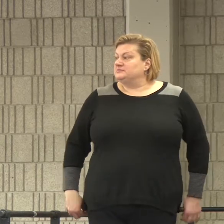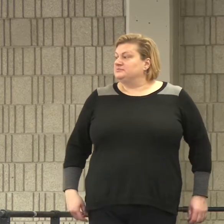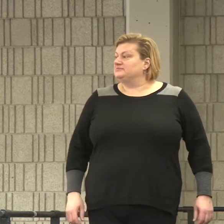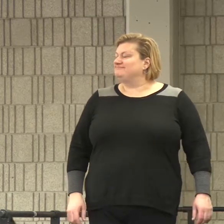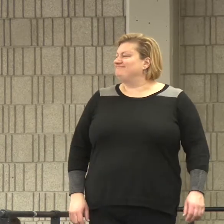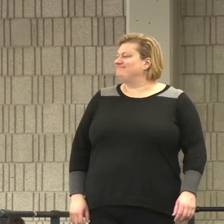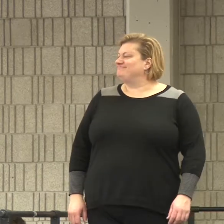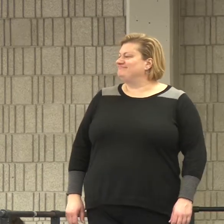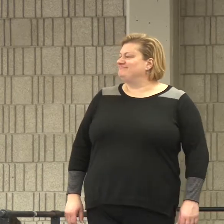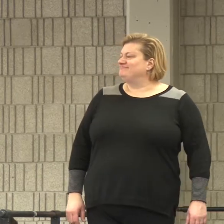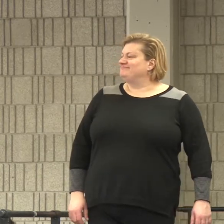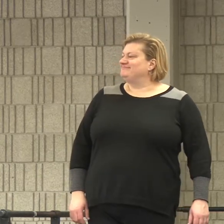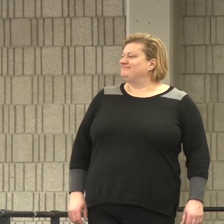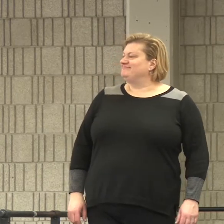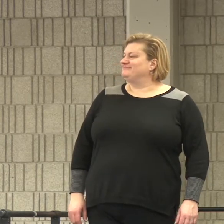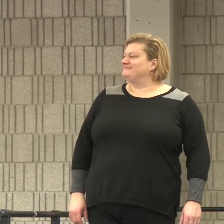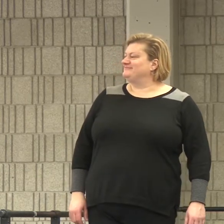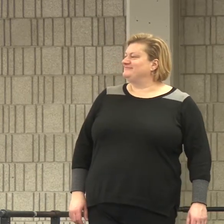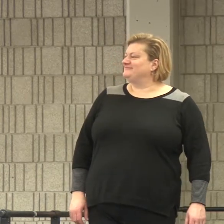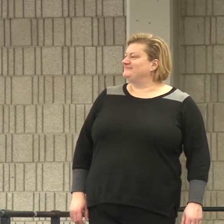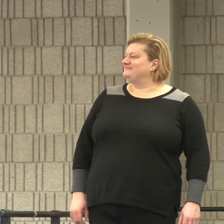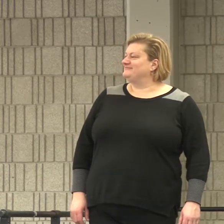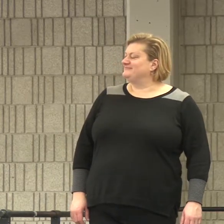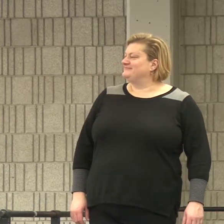Is she coming up? Oh, great.